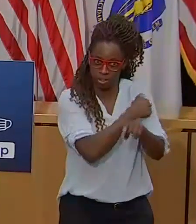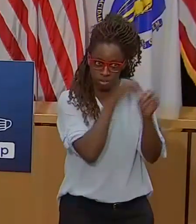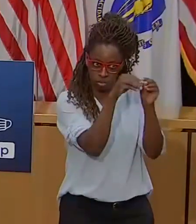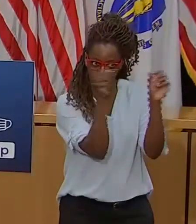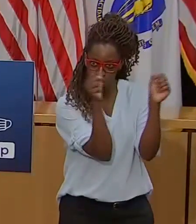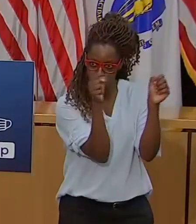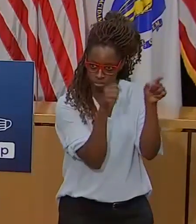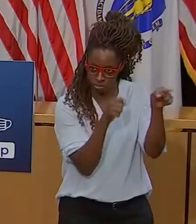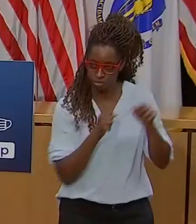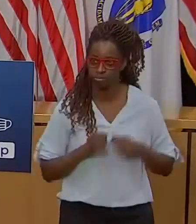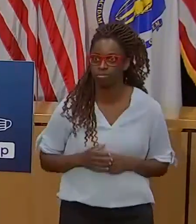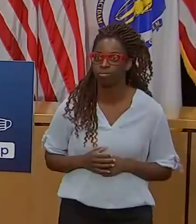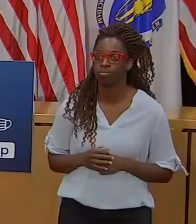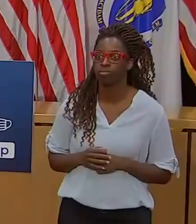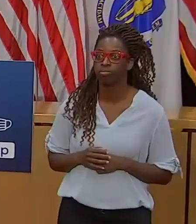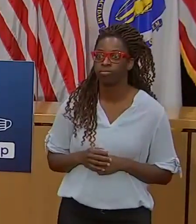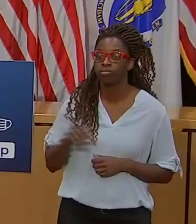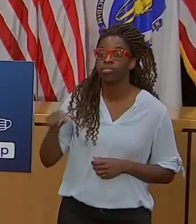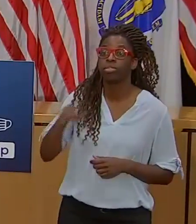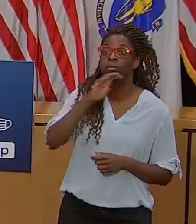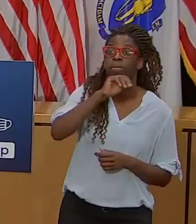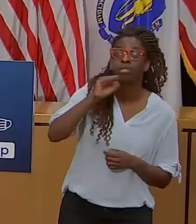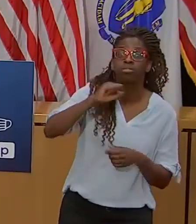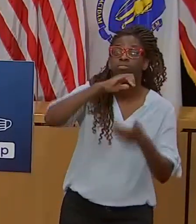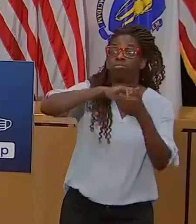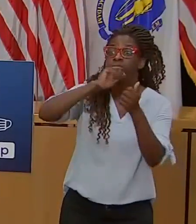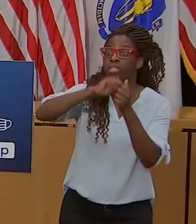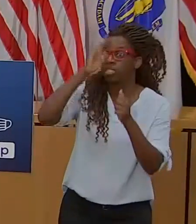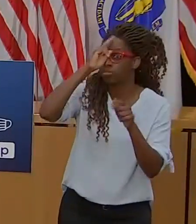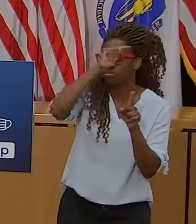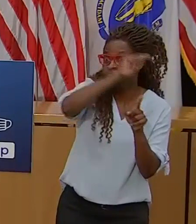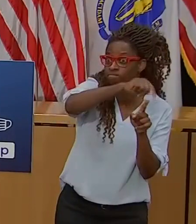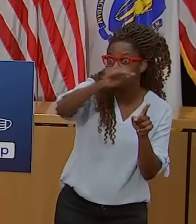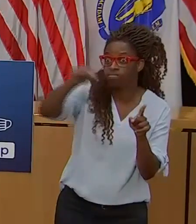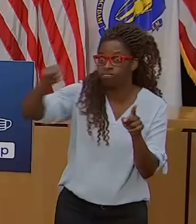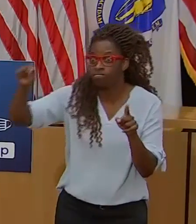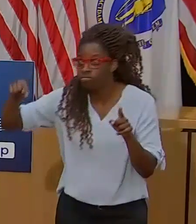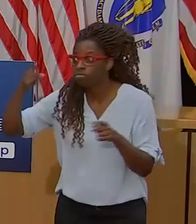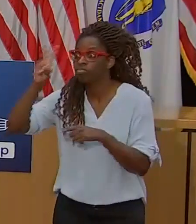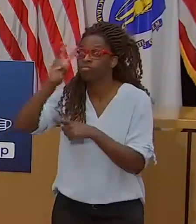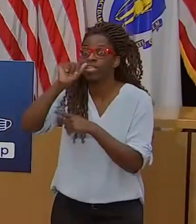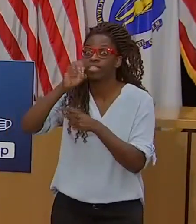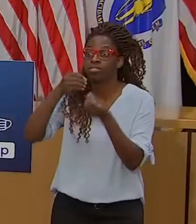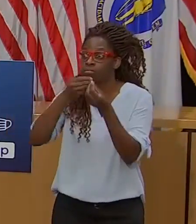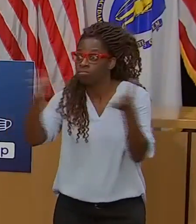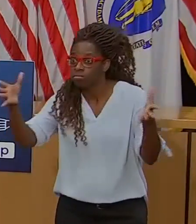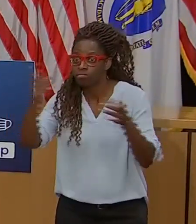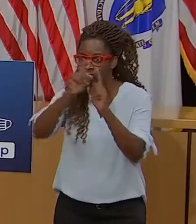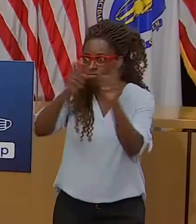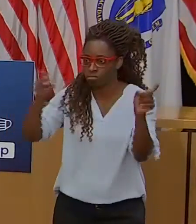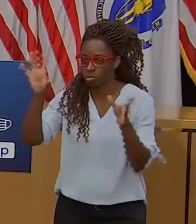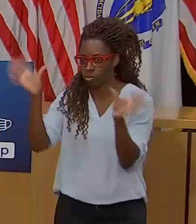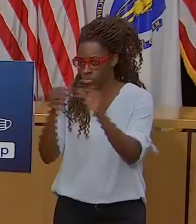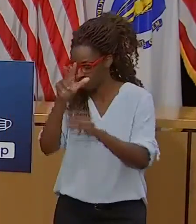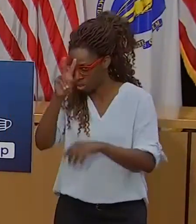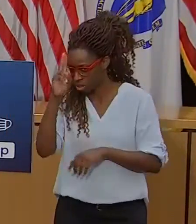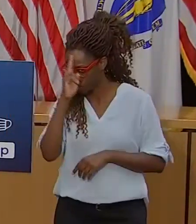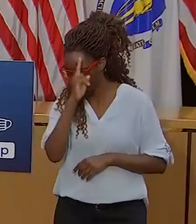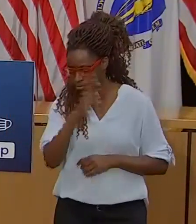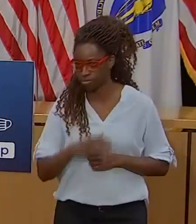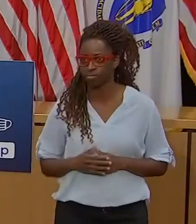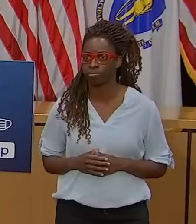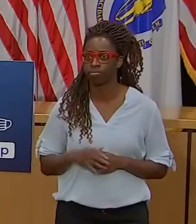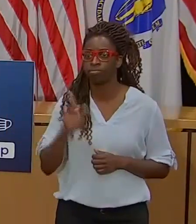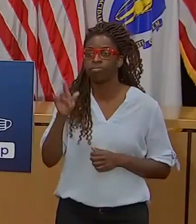to work with other hospitals to expand vaccine distribution in the months ahead and it's critical that hospitals can properly store